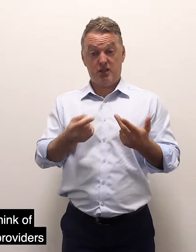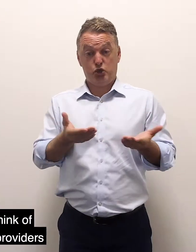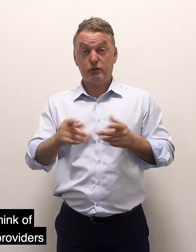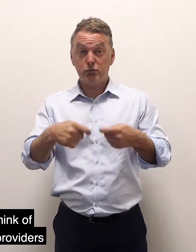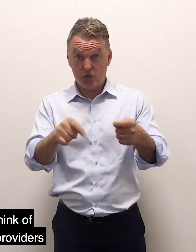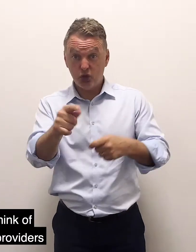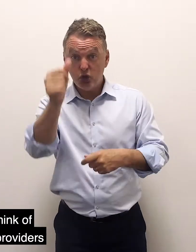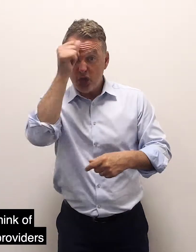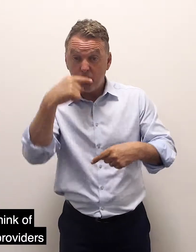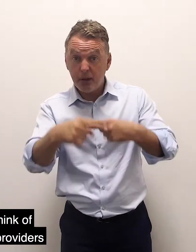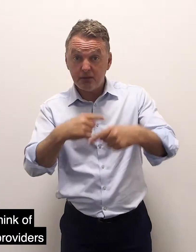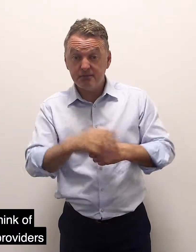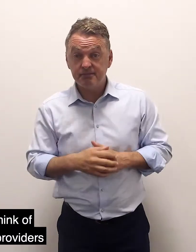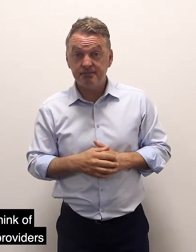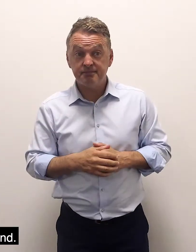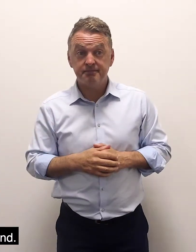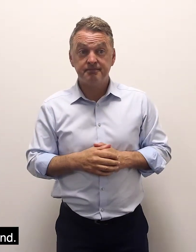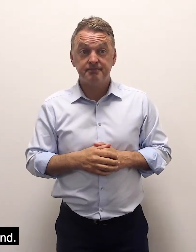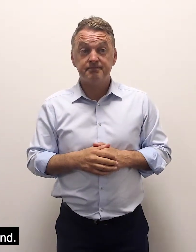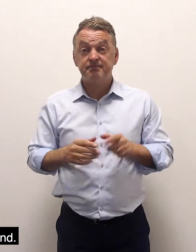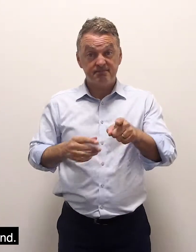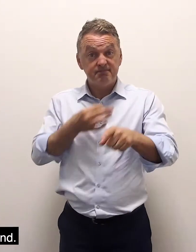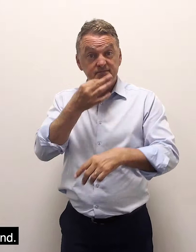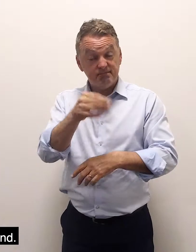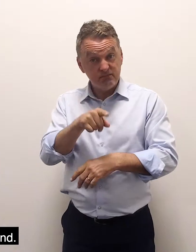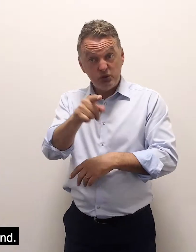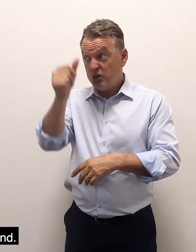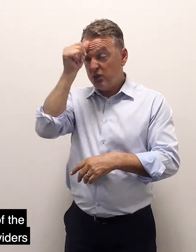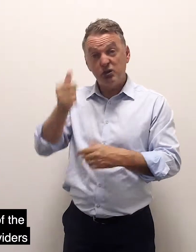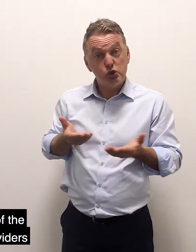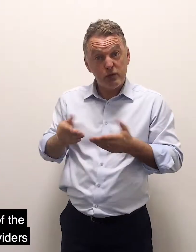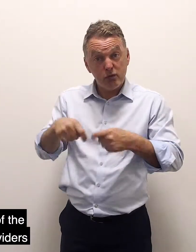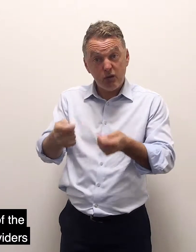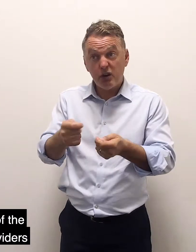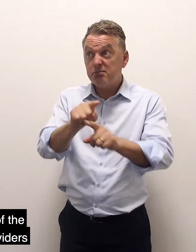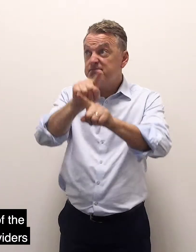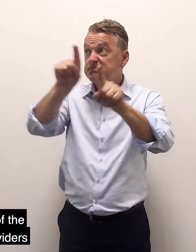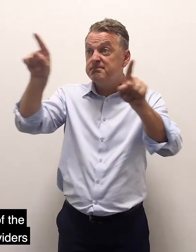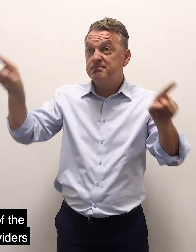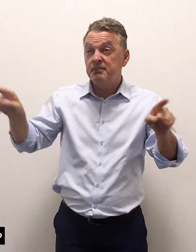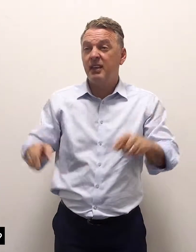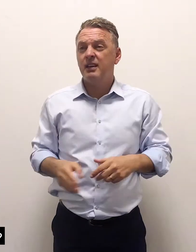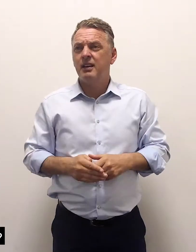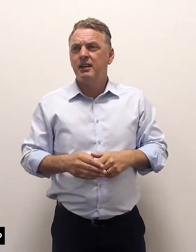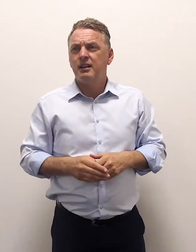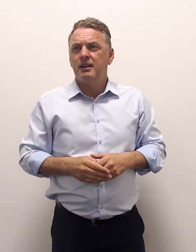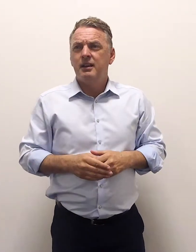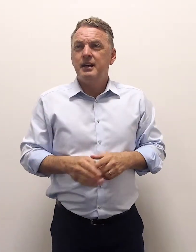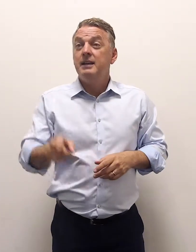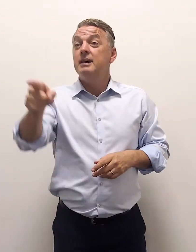I'm sure you can think of some other service providers that come to mind. What are some of the other service providers you know